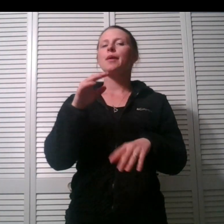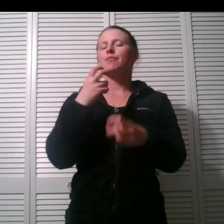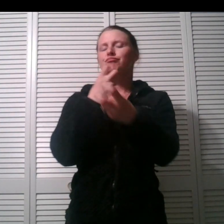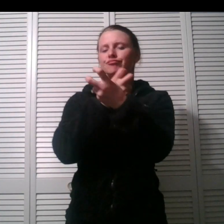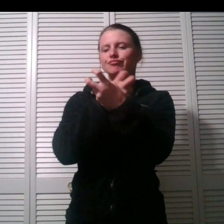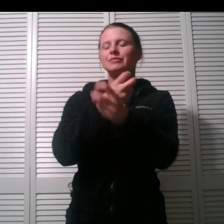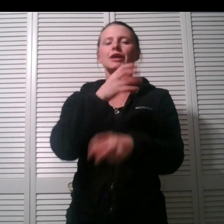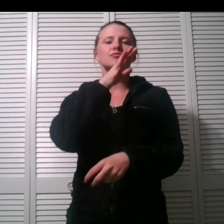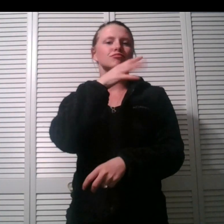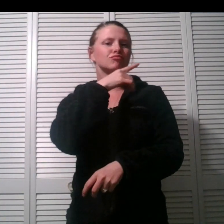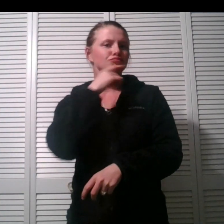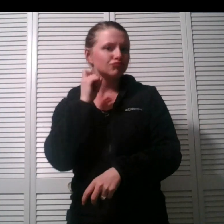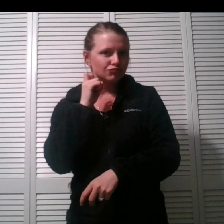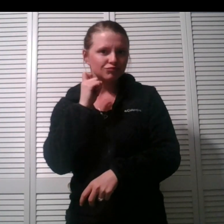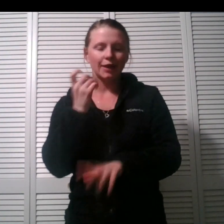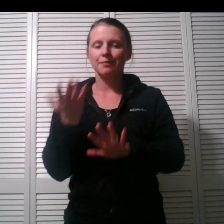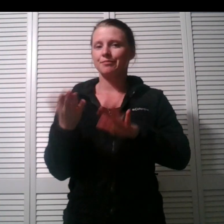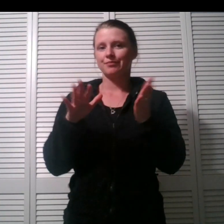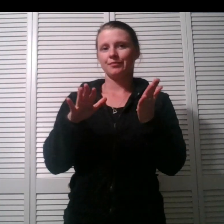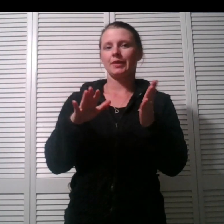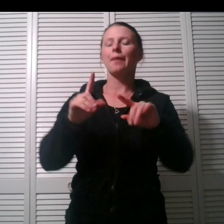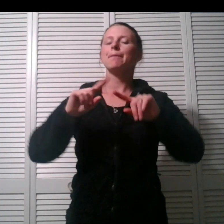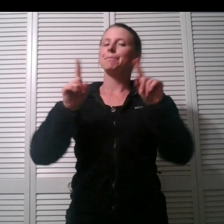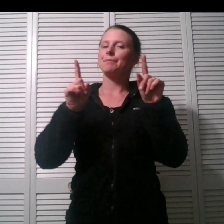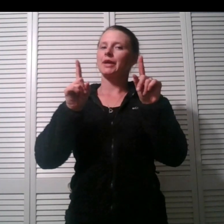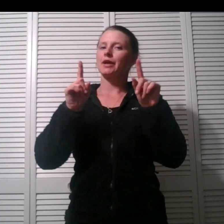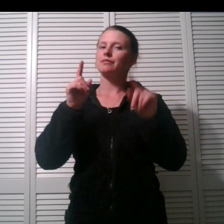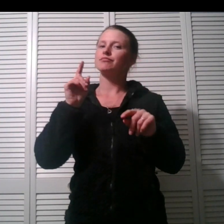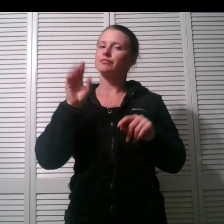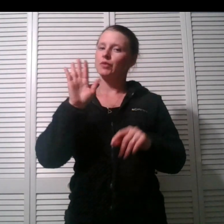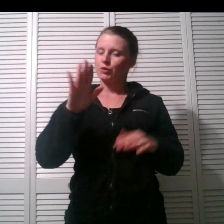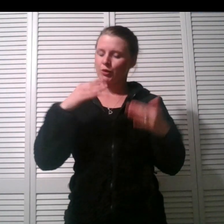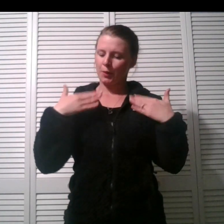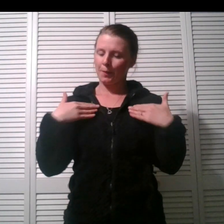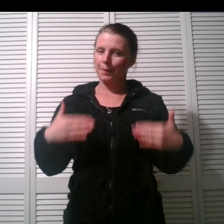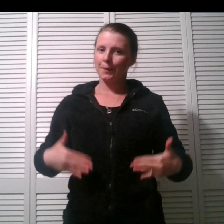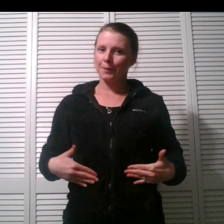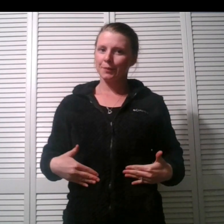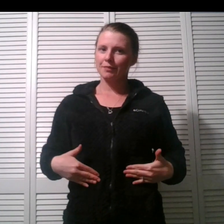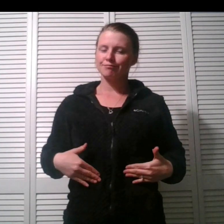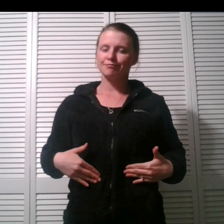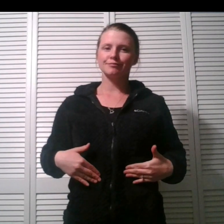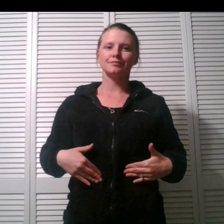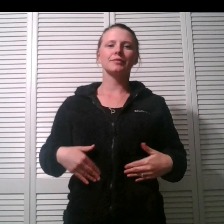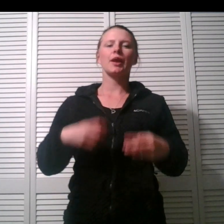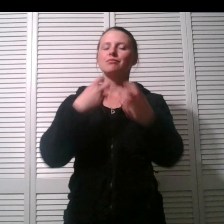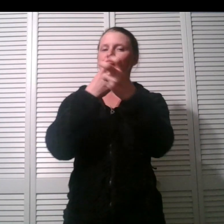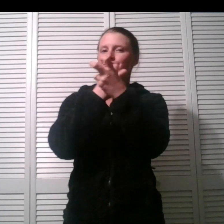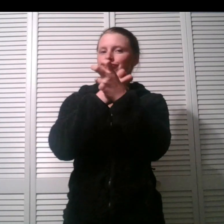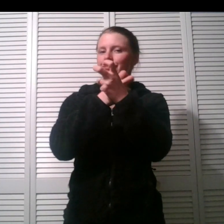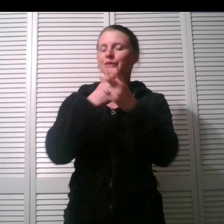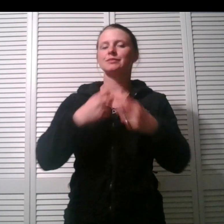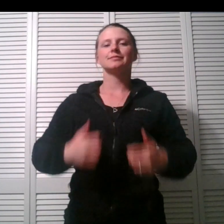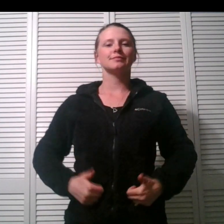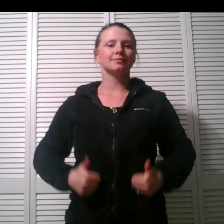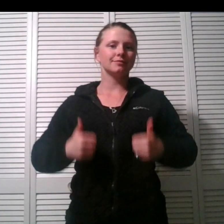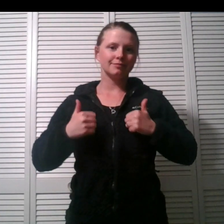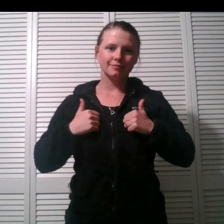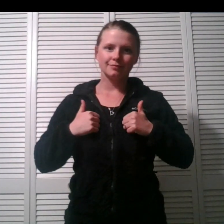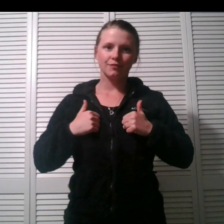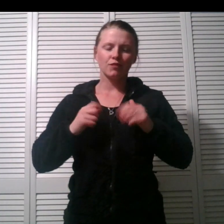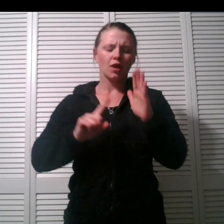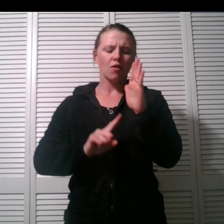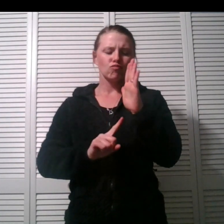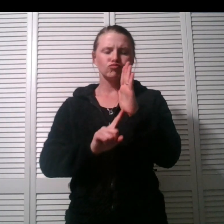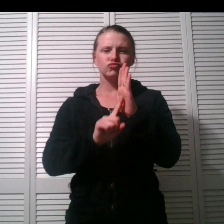The bones that make up your skeleton are all very much alive, growing and changing all the time, like